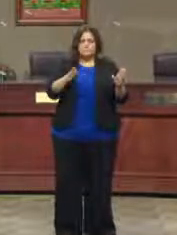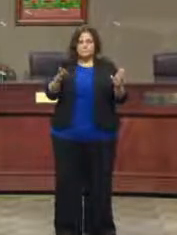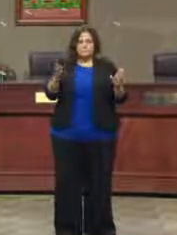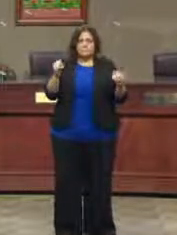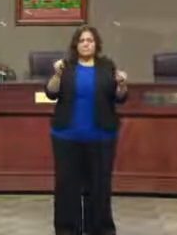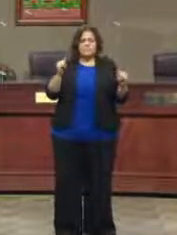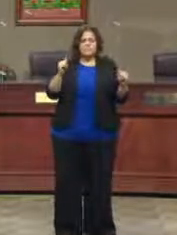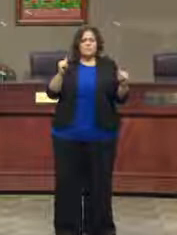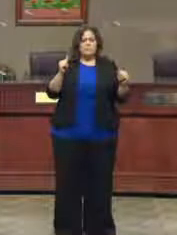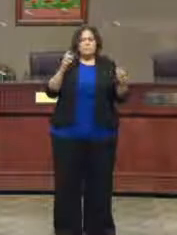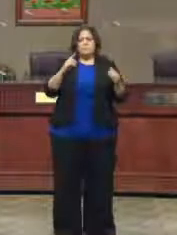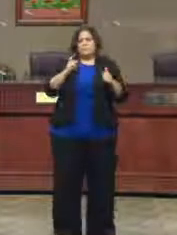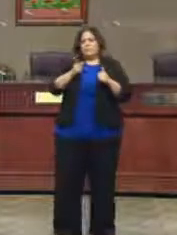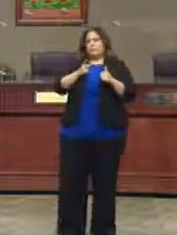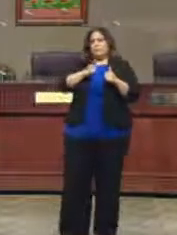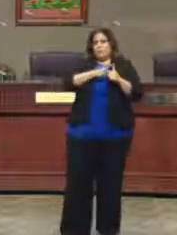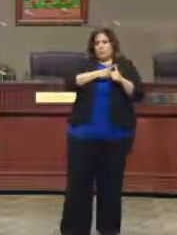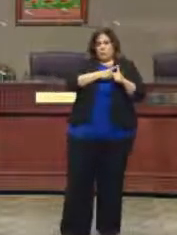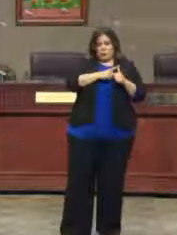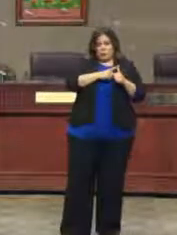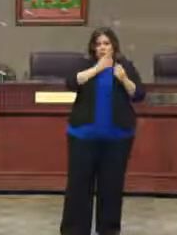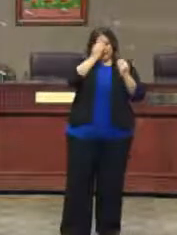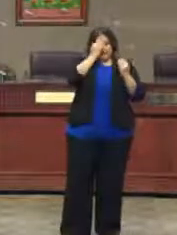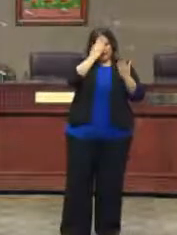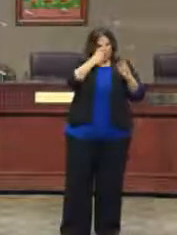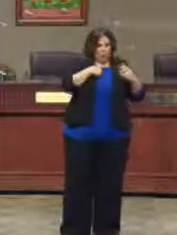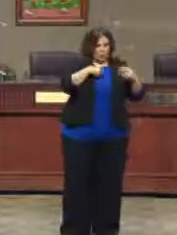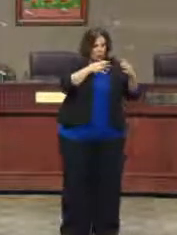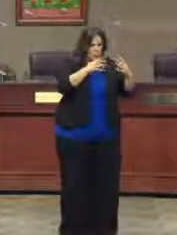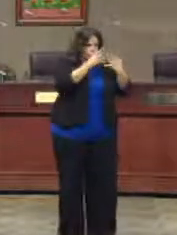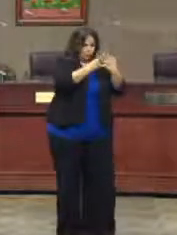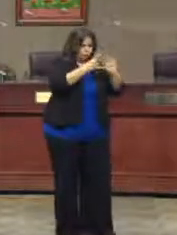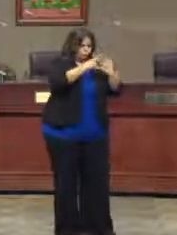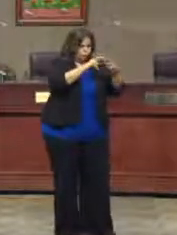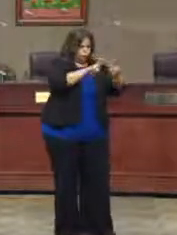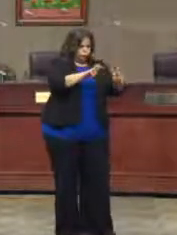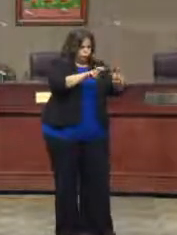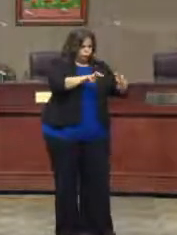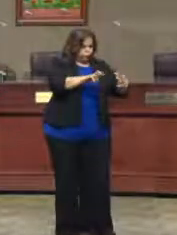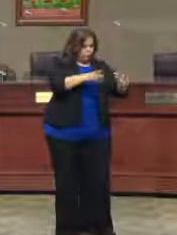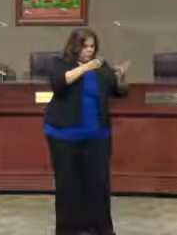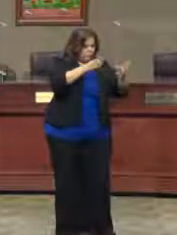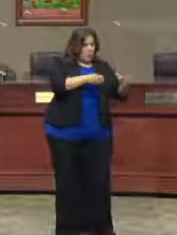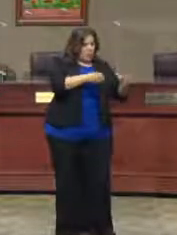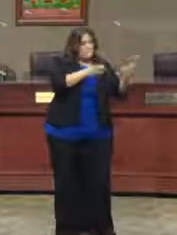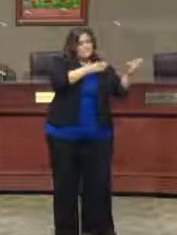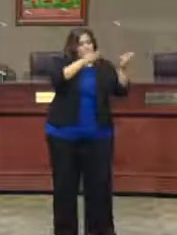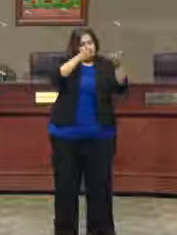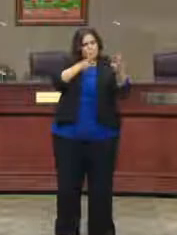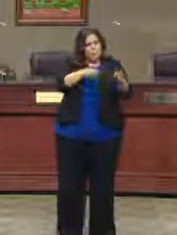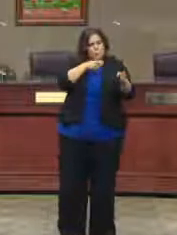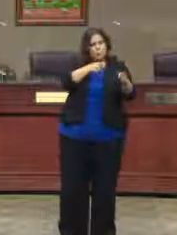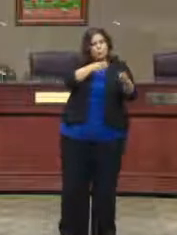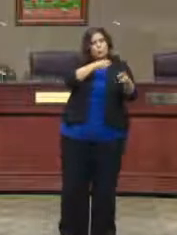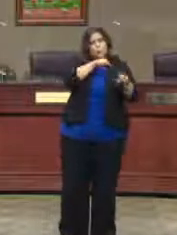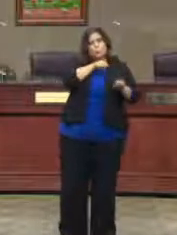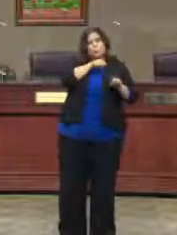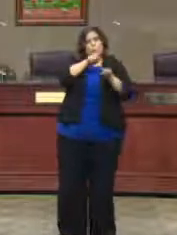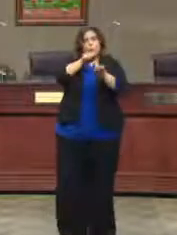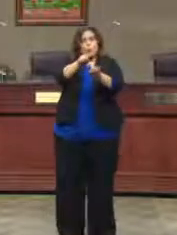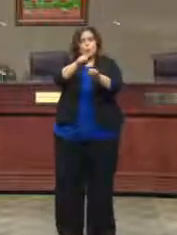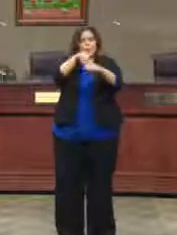We asked to the data analytics, is the age of the individual who are getting hospitalized getting